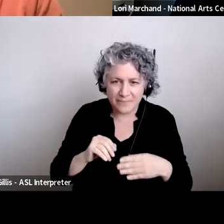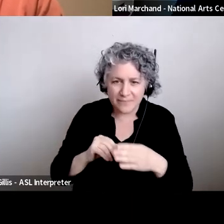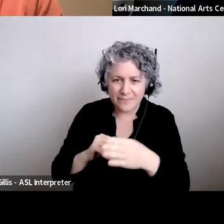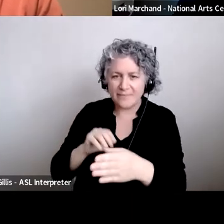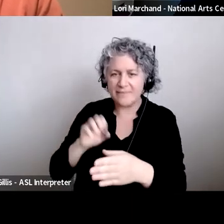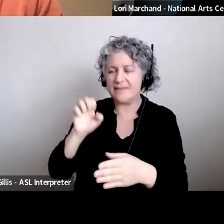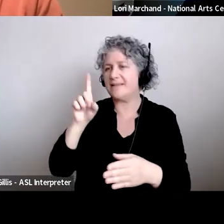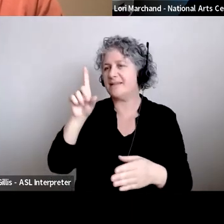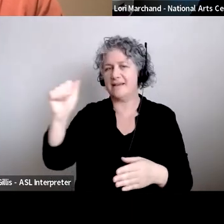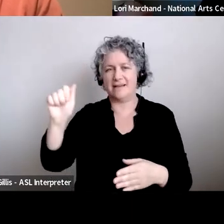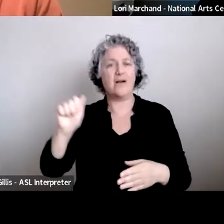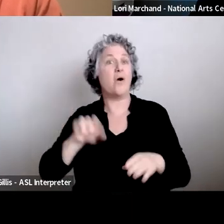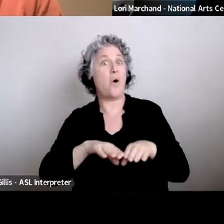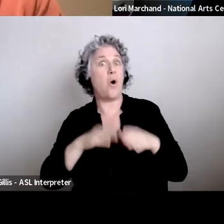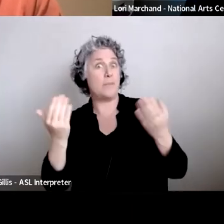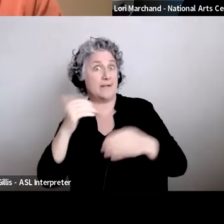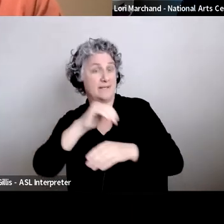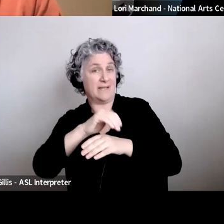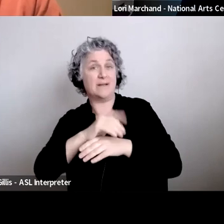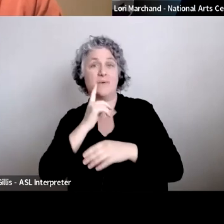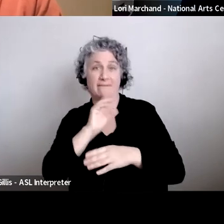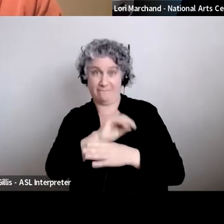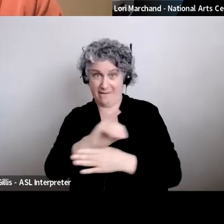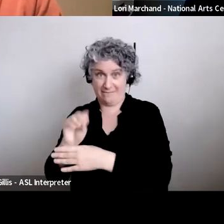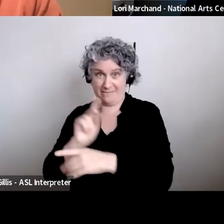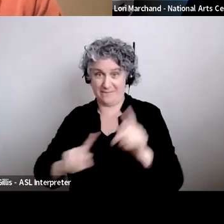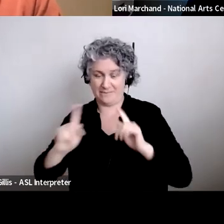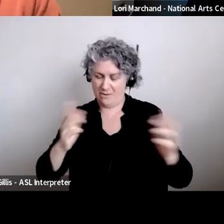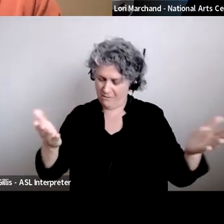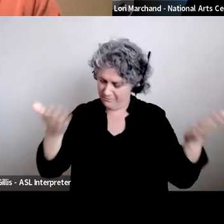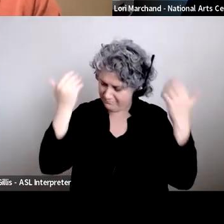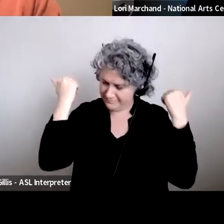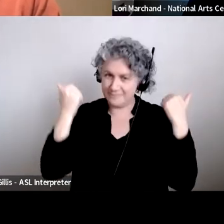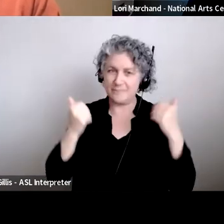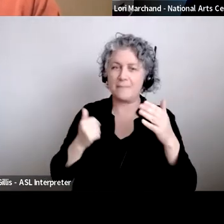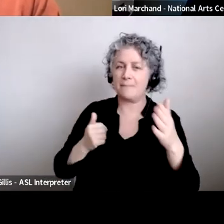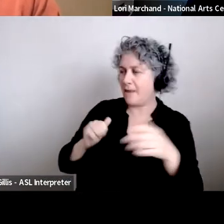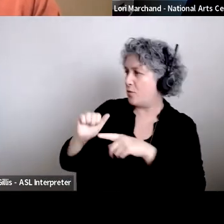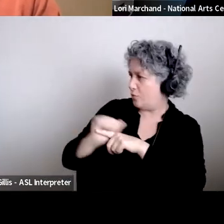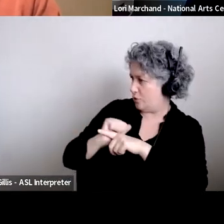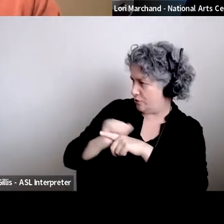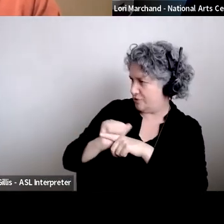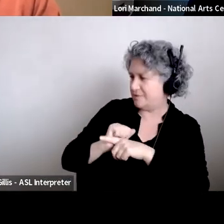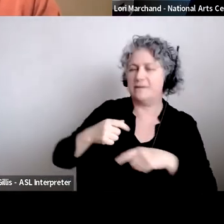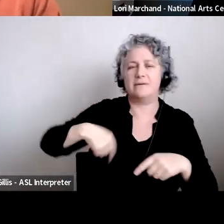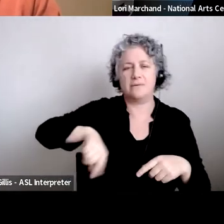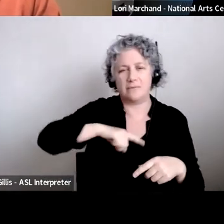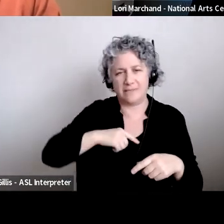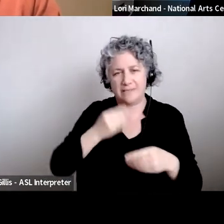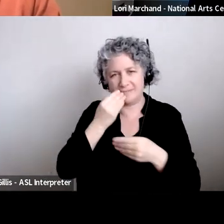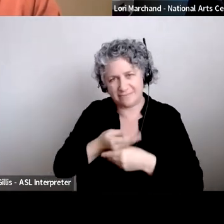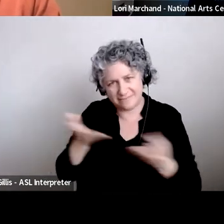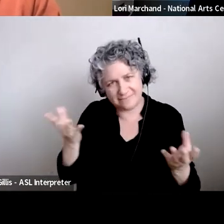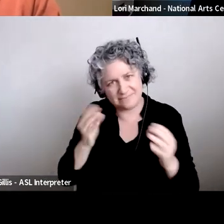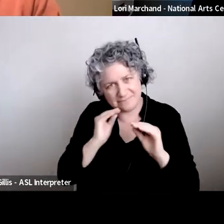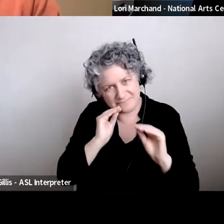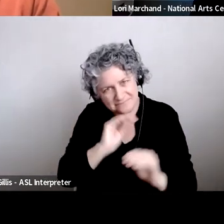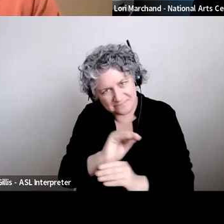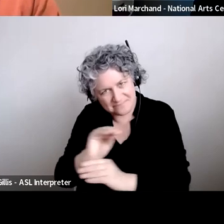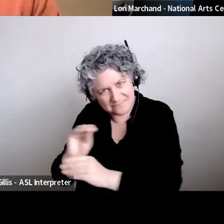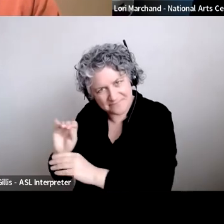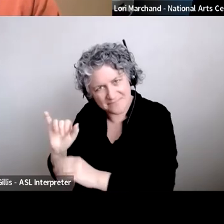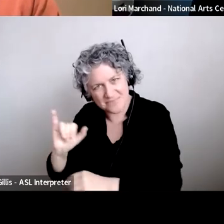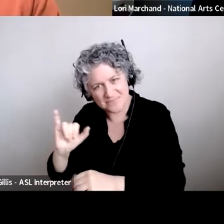come on Feed down. everybody on There's opening always. And when they come for rehearsal, have feast in the profile. Actually, there's something